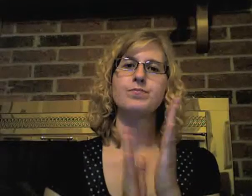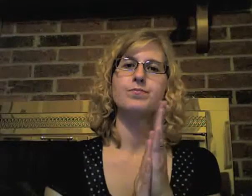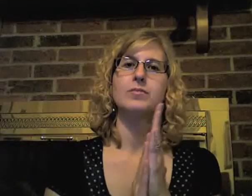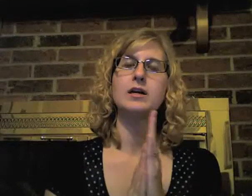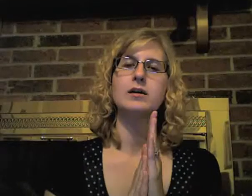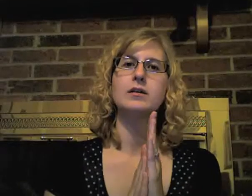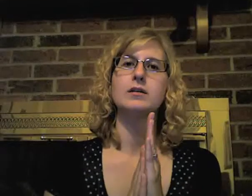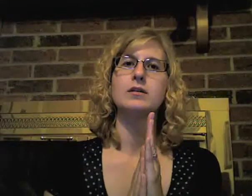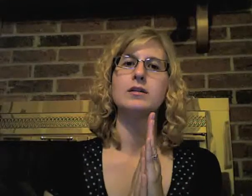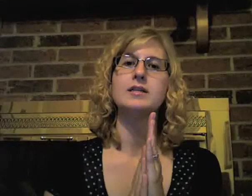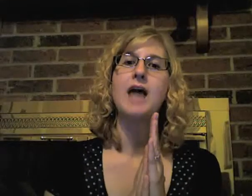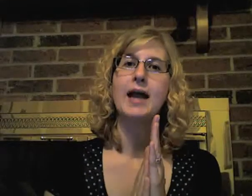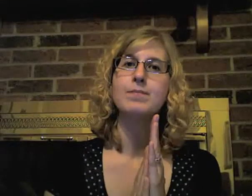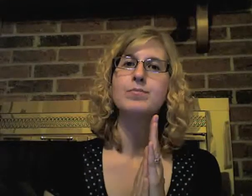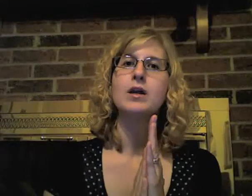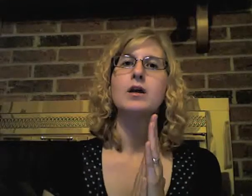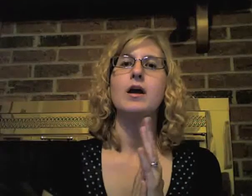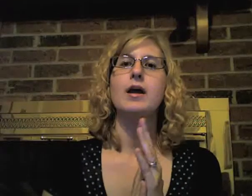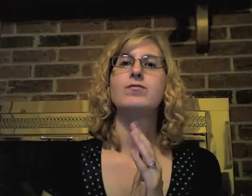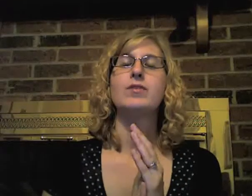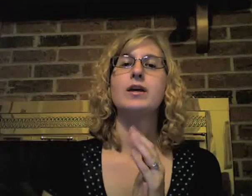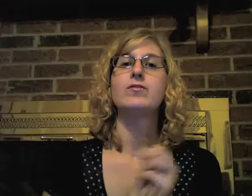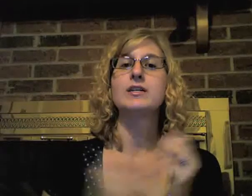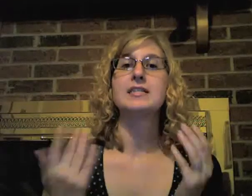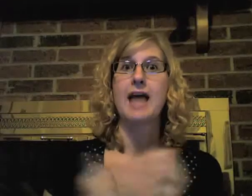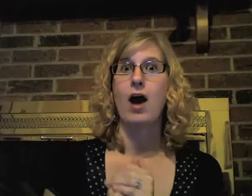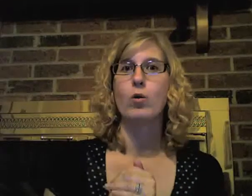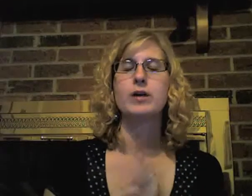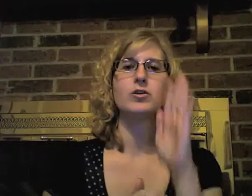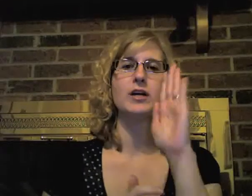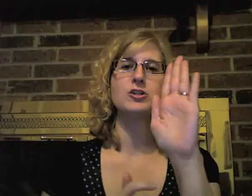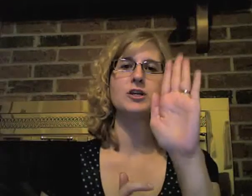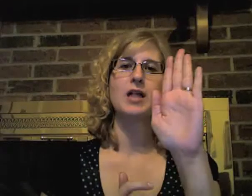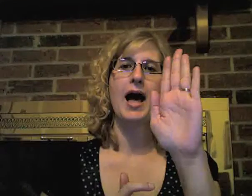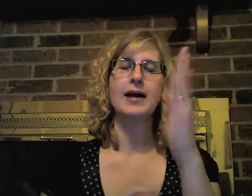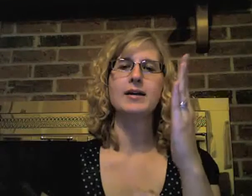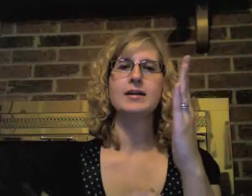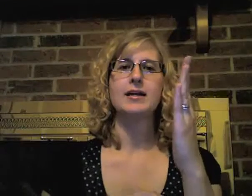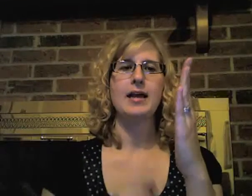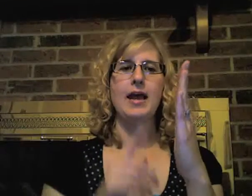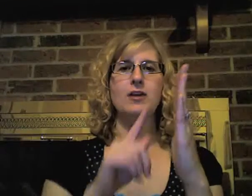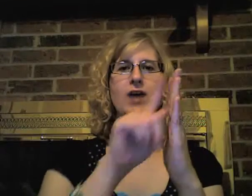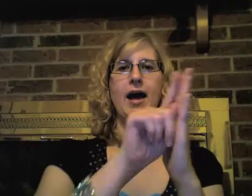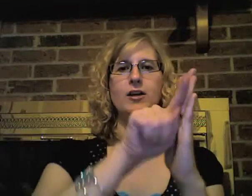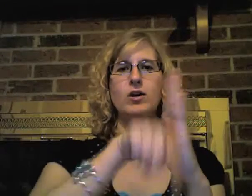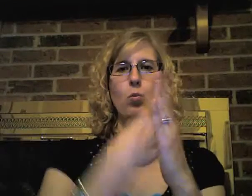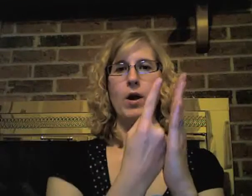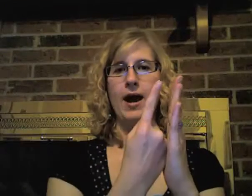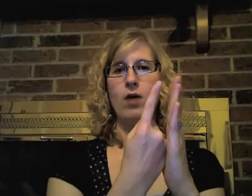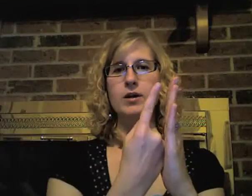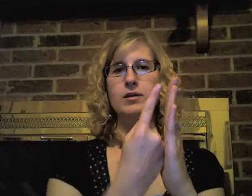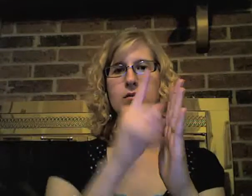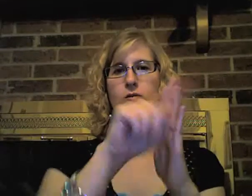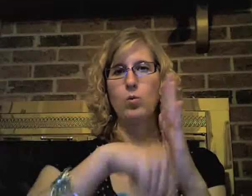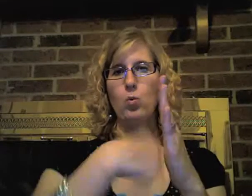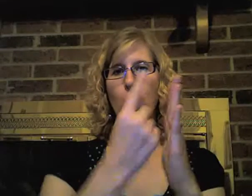time, for instance, hour. So here's your clock, and you've got your 1 hour, and you actually turn the